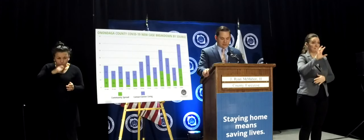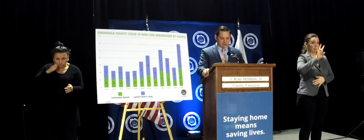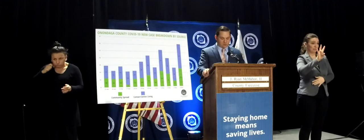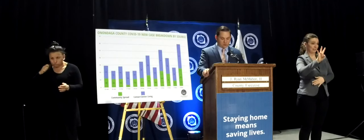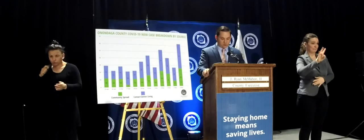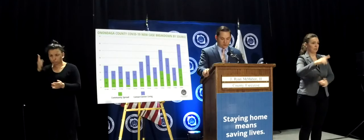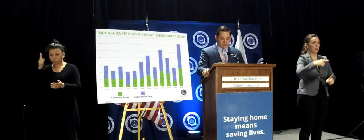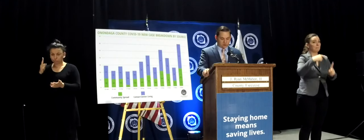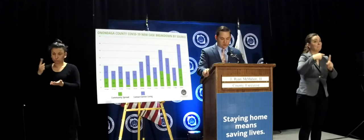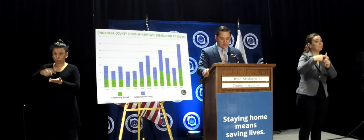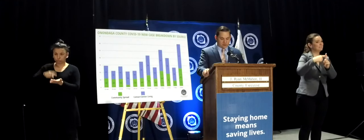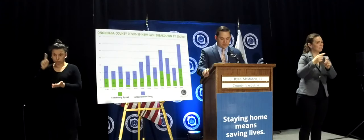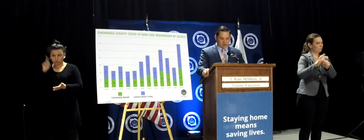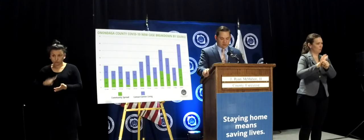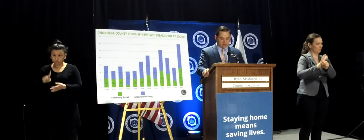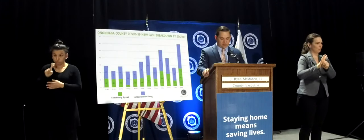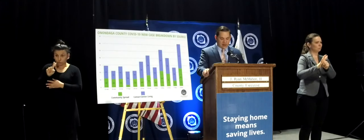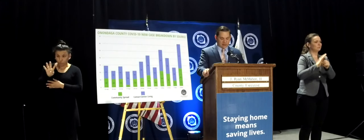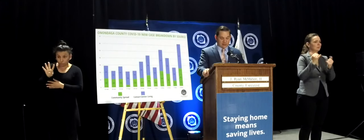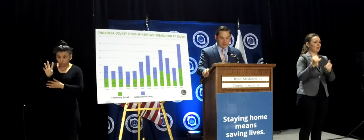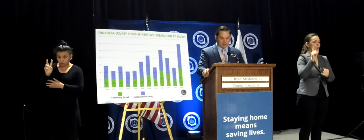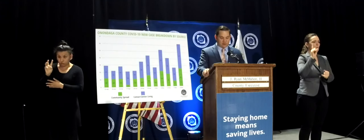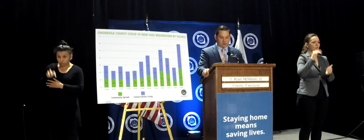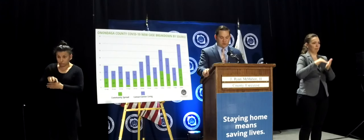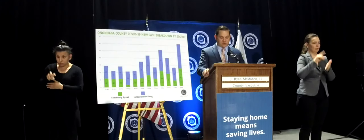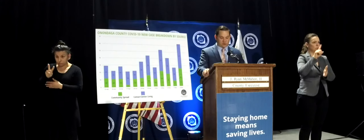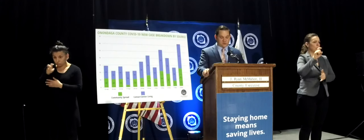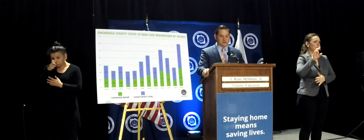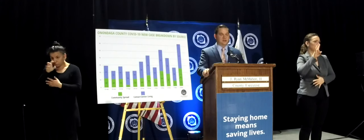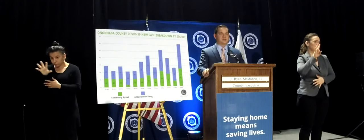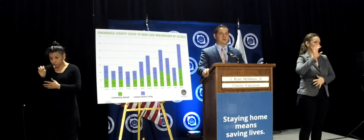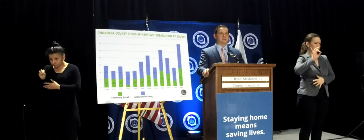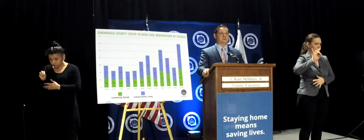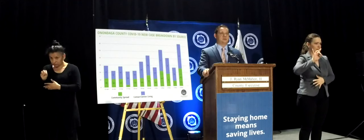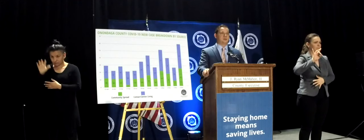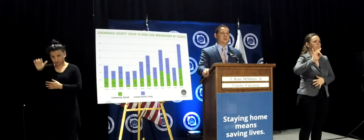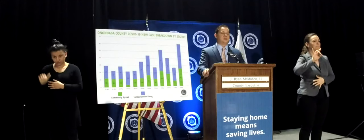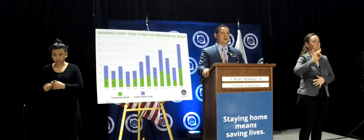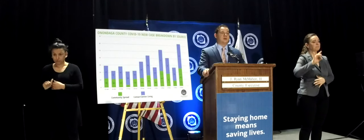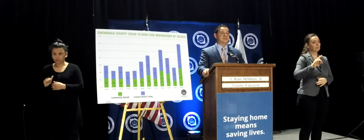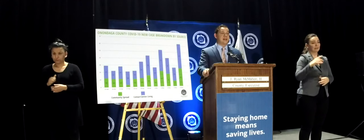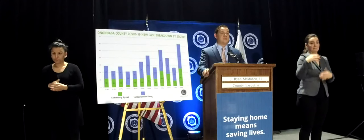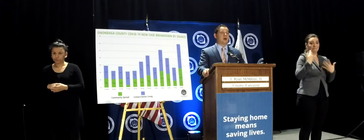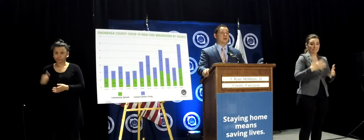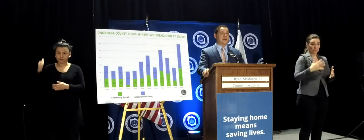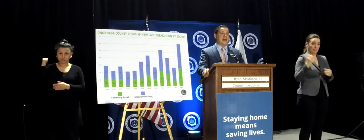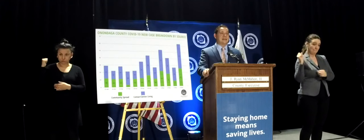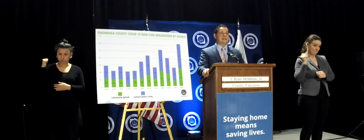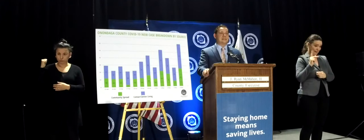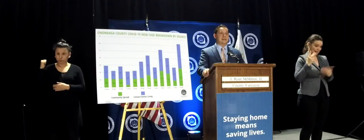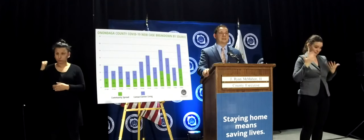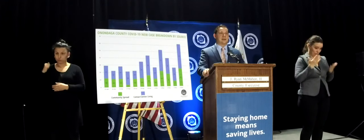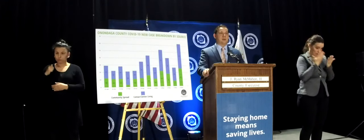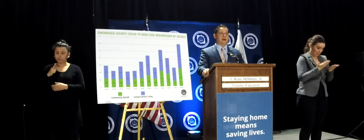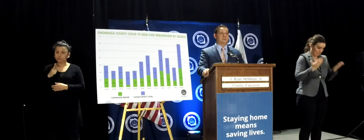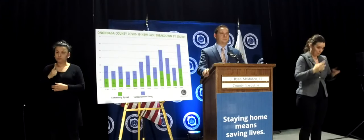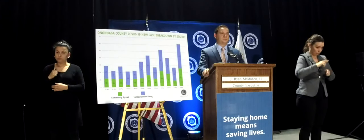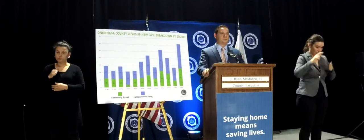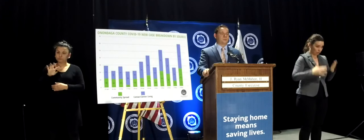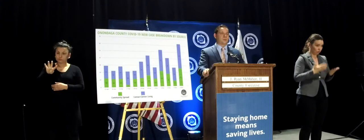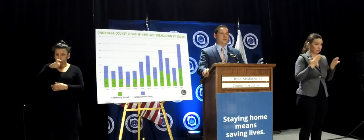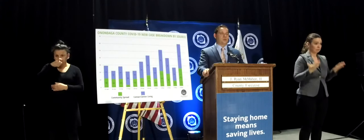14,249 tests have been returned. 790 have been returned since yesterday. So 790 tests came